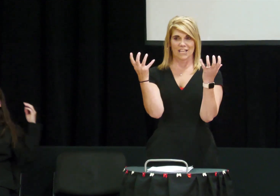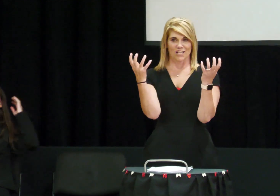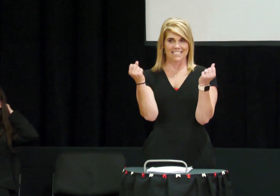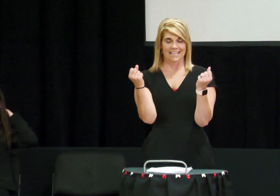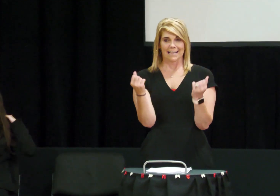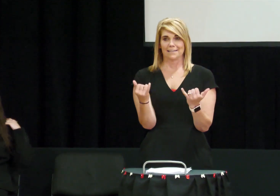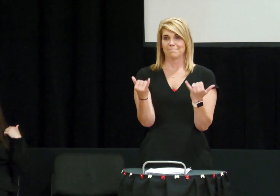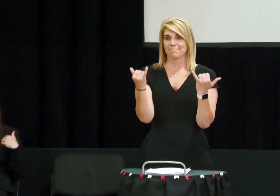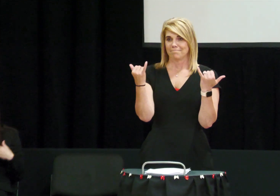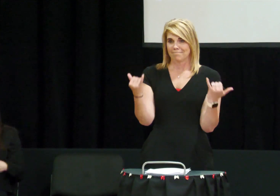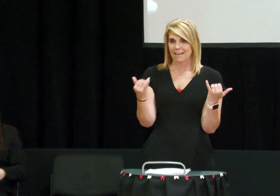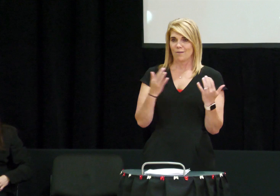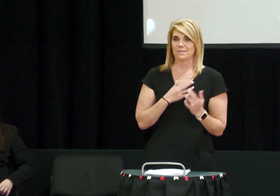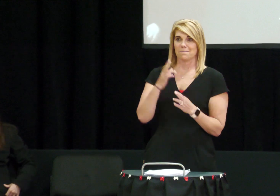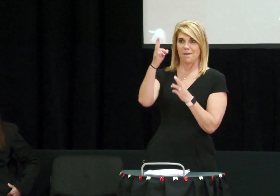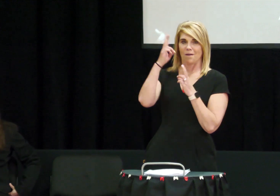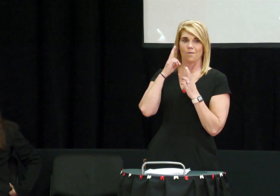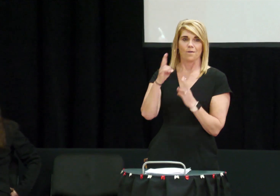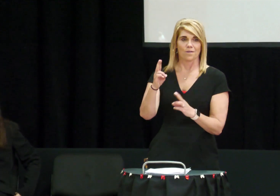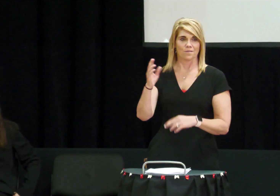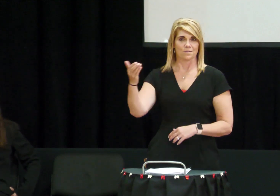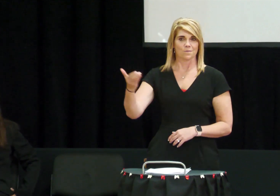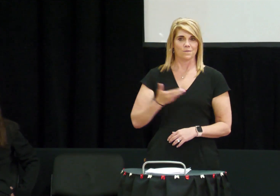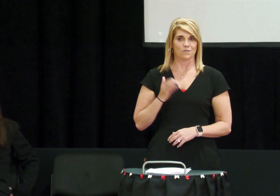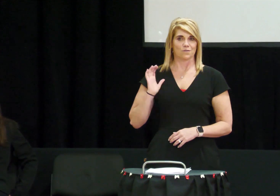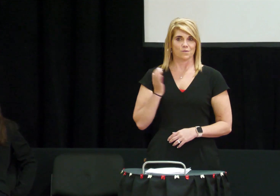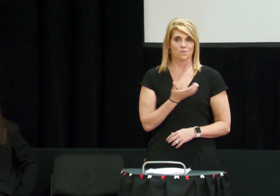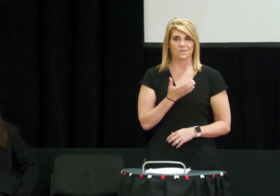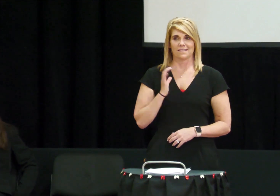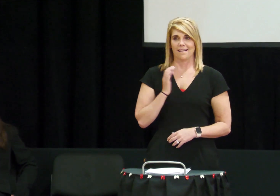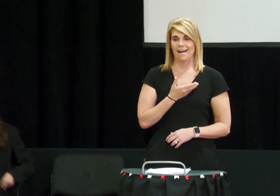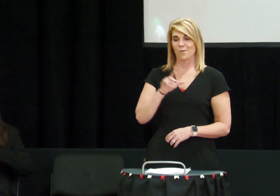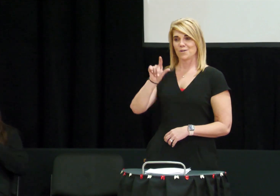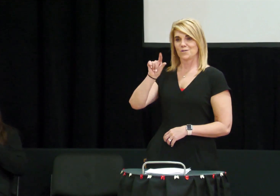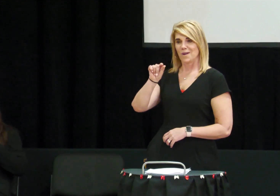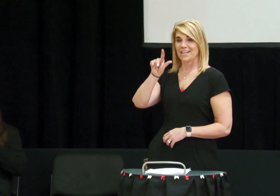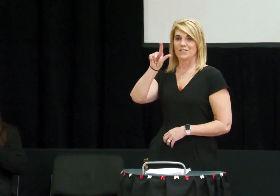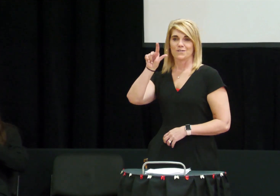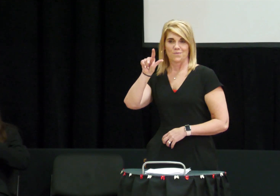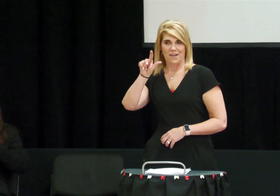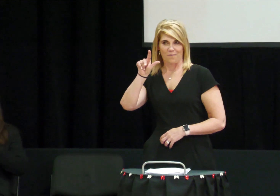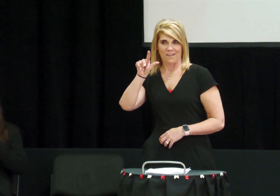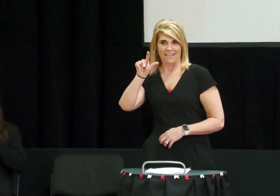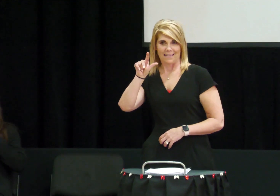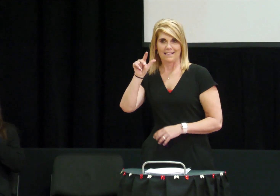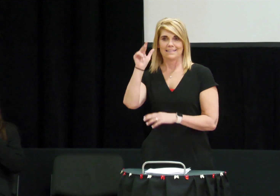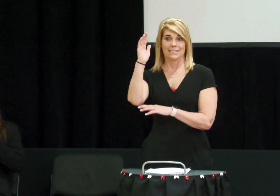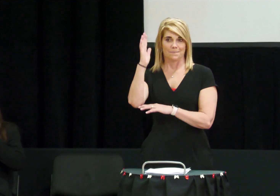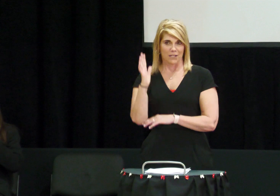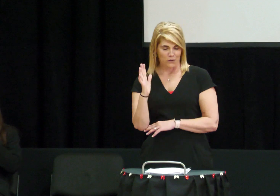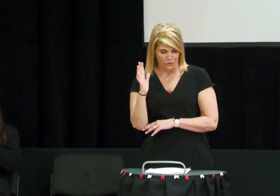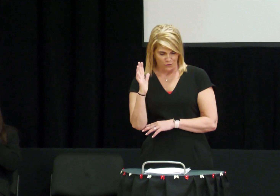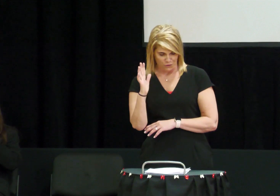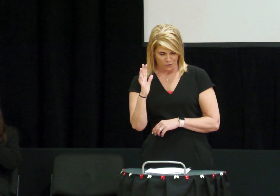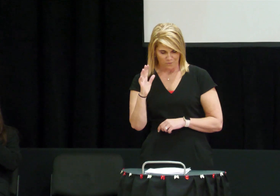This is Tara signing. Now it is my honor to introduce our 2023 guest